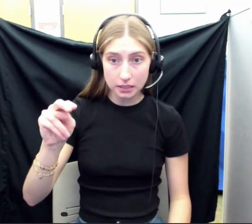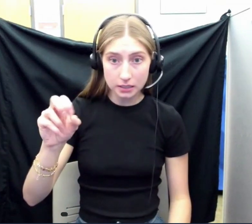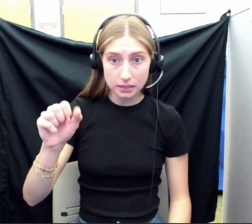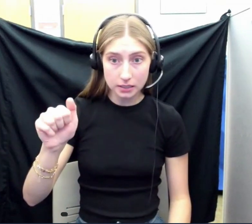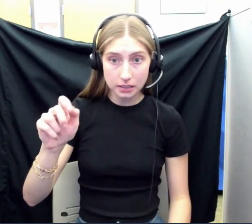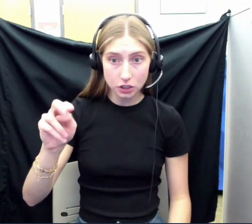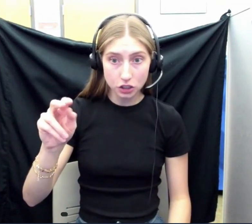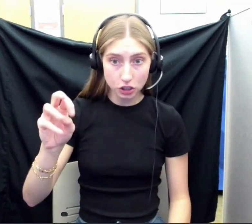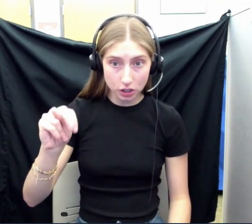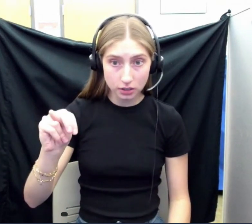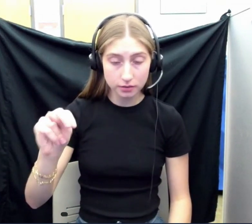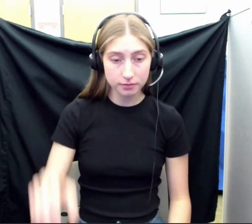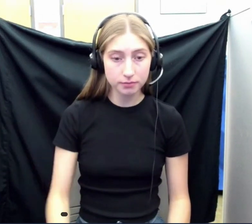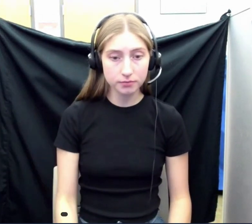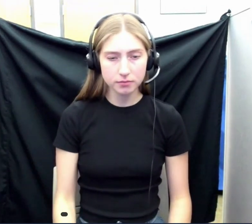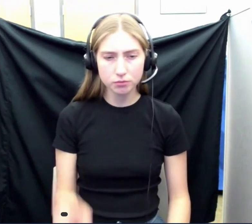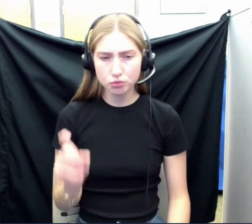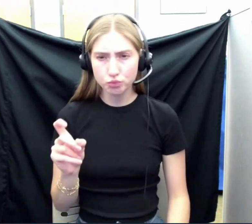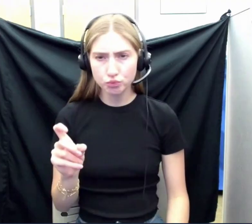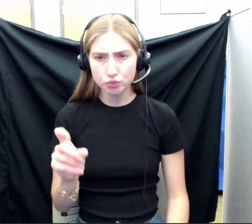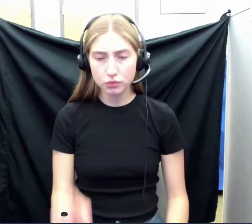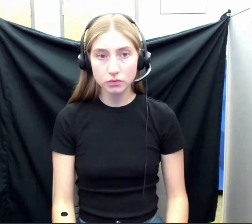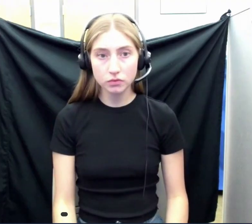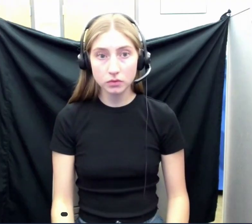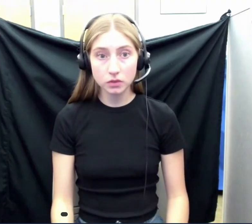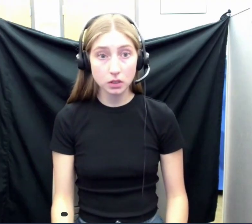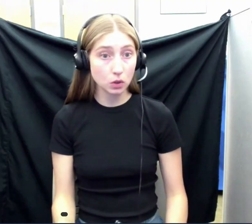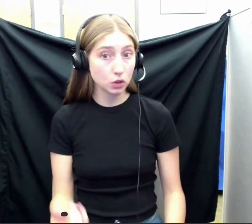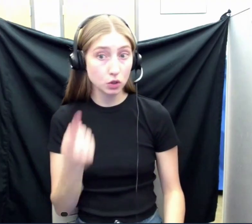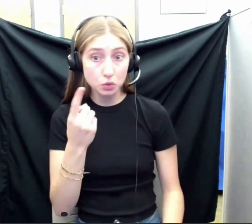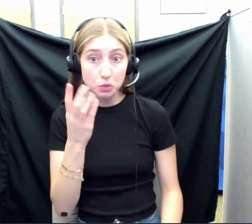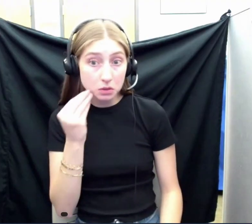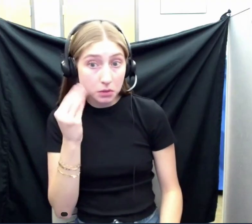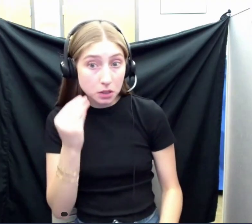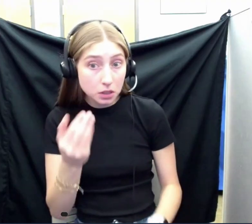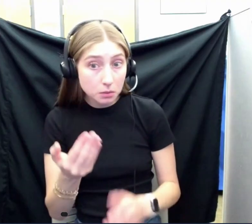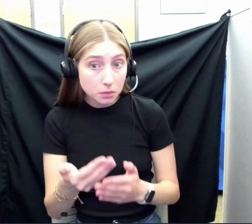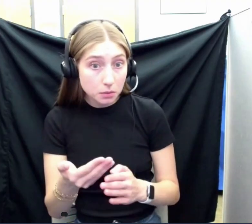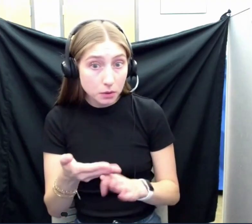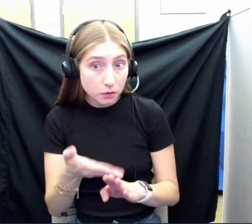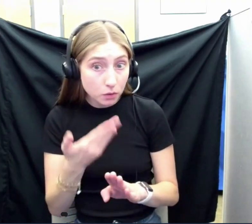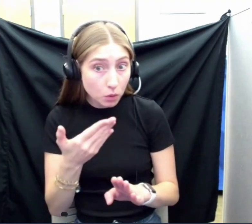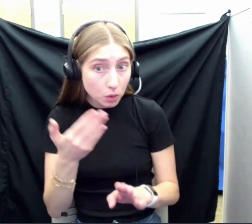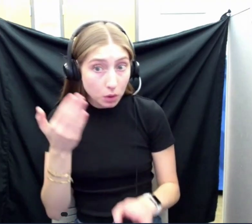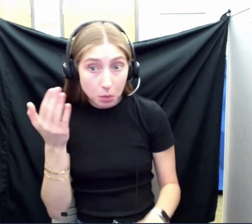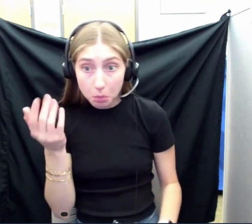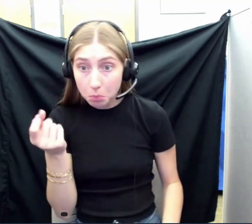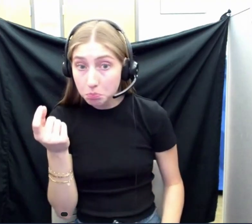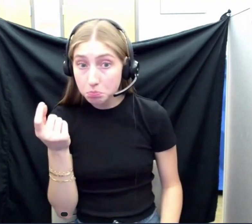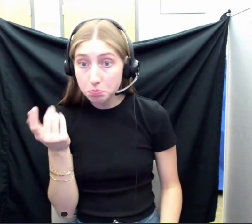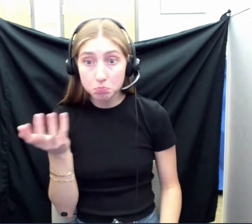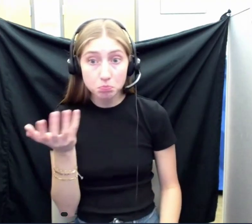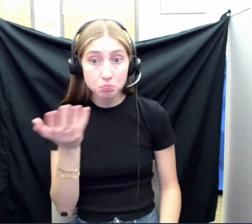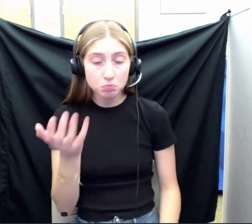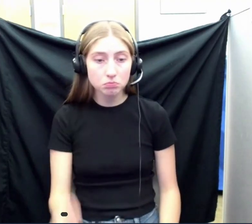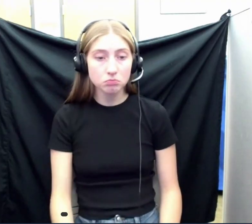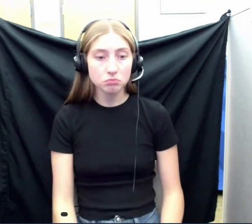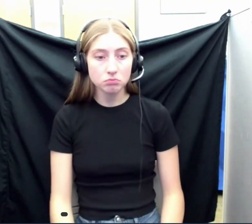Or some time when they've experienced what they thought was condensation? Curtis? Like